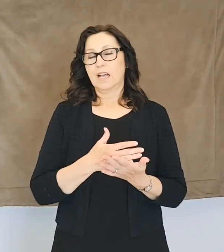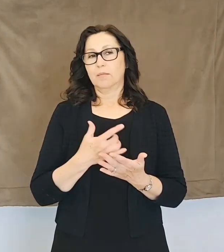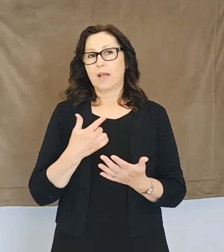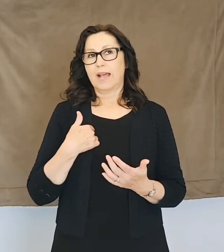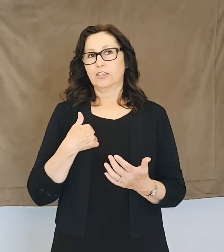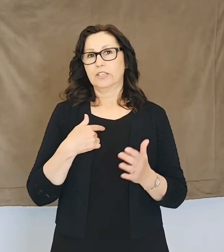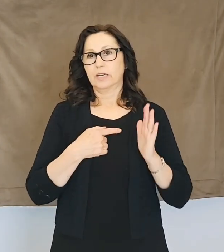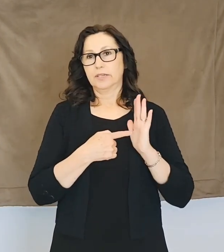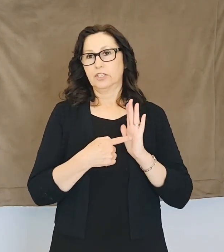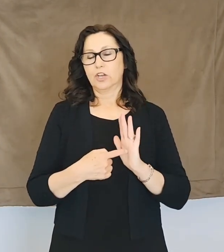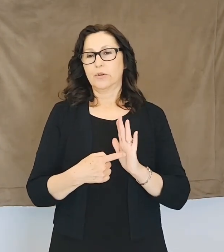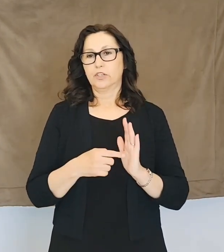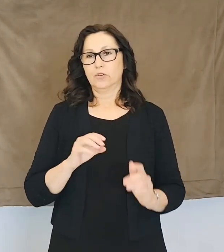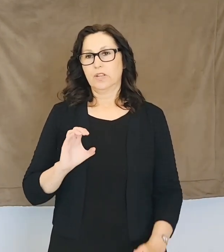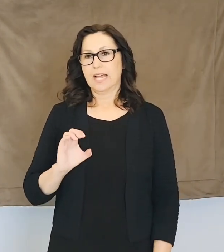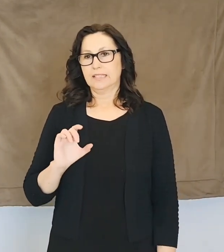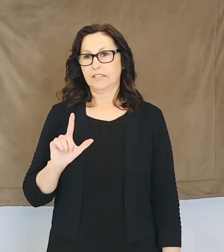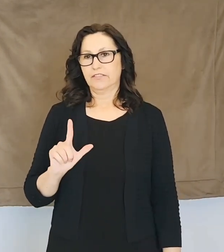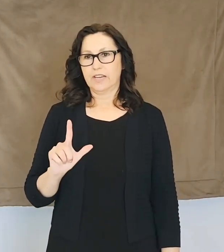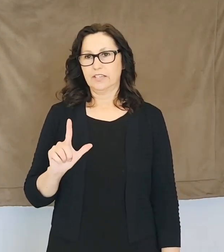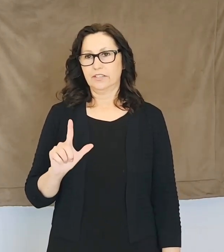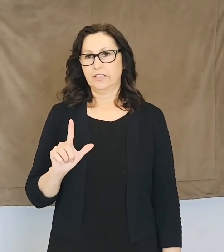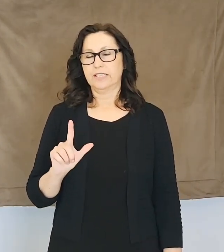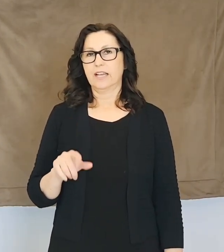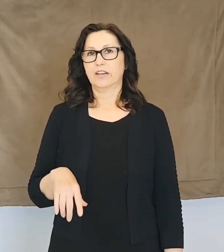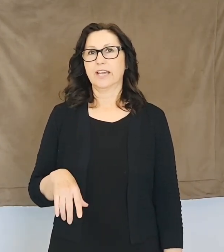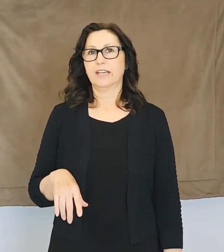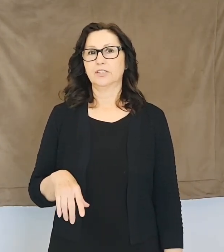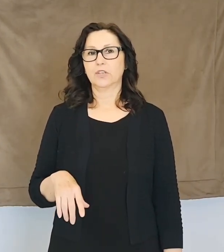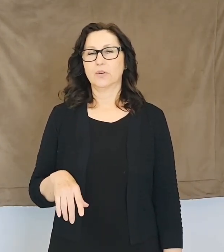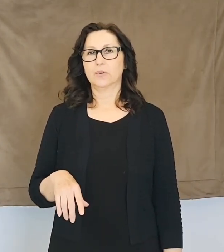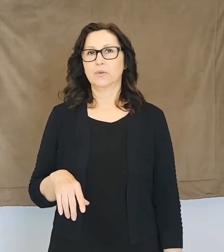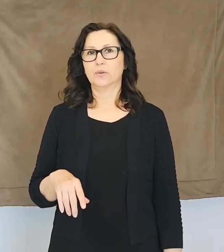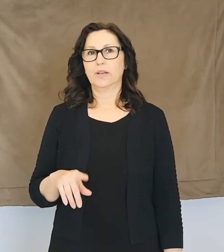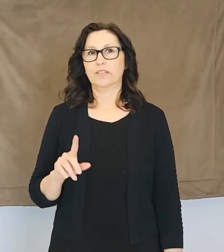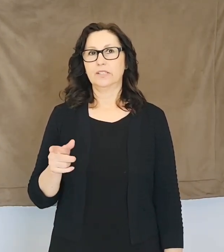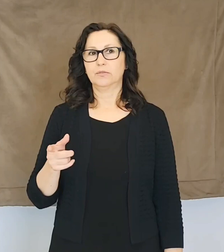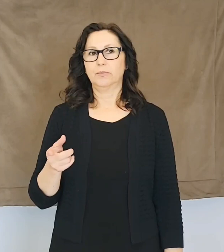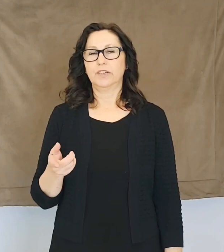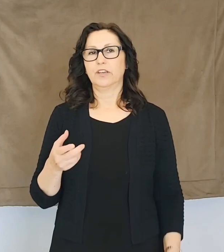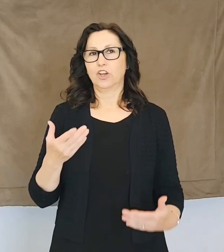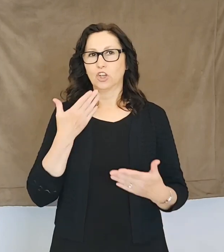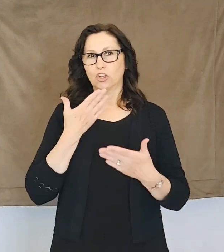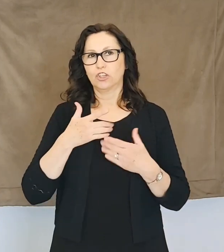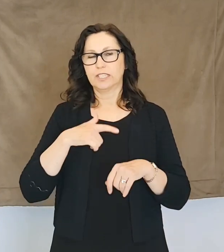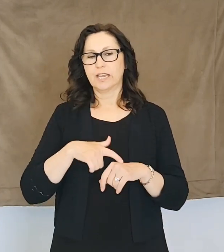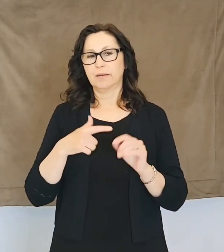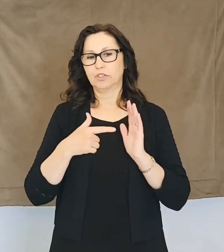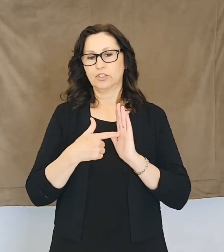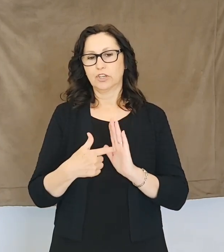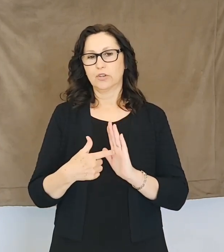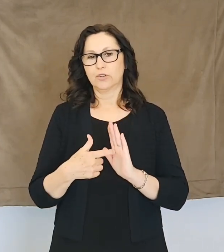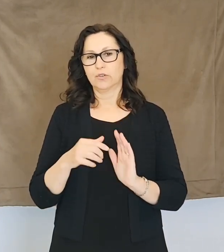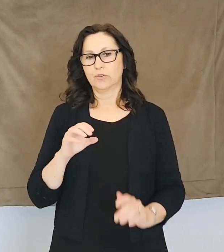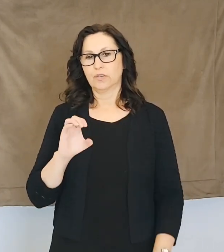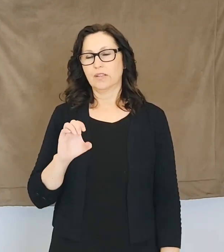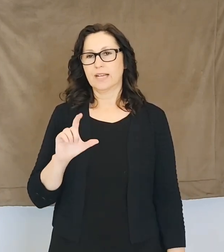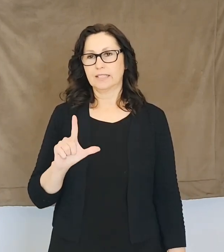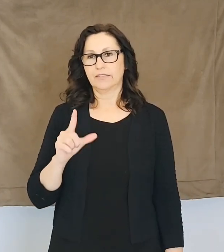I'm actually going to be showing you classifiers. Okay, so this would be a good time to show you the